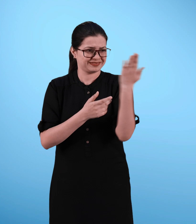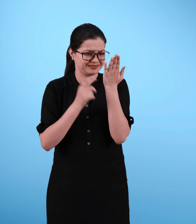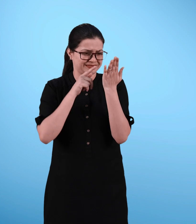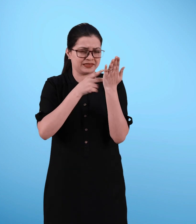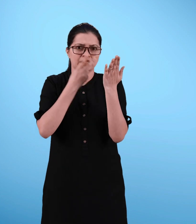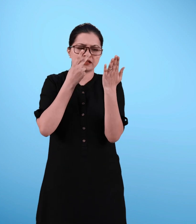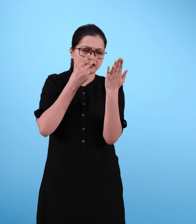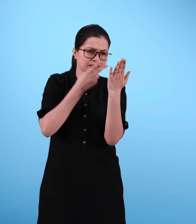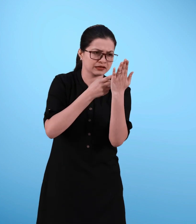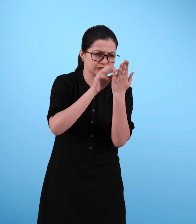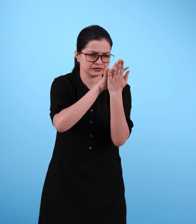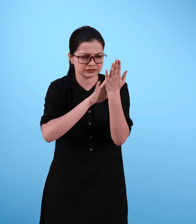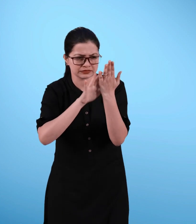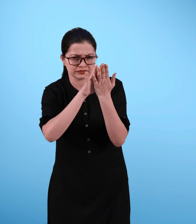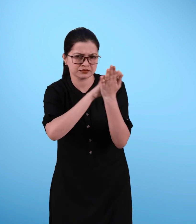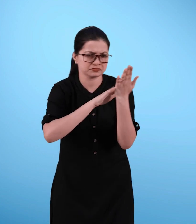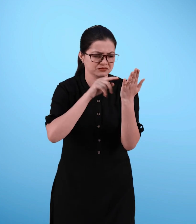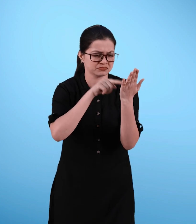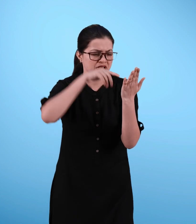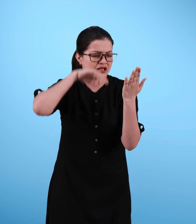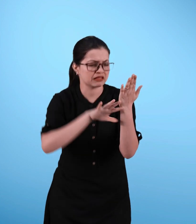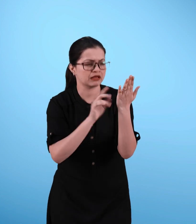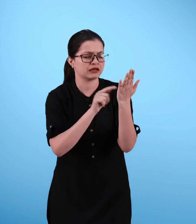it closely. What do you notice?